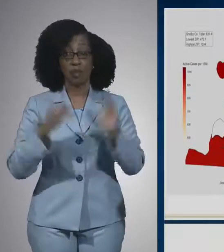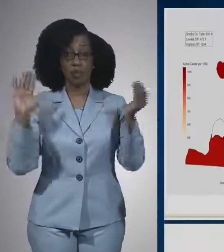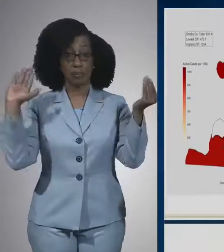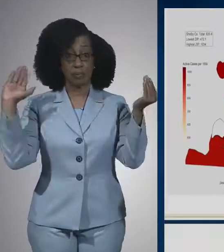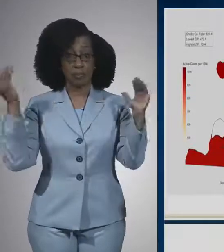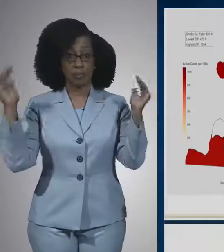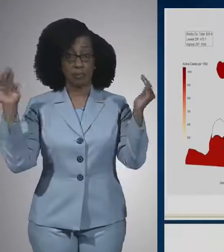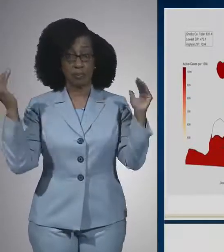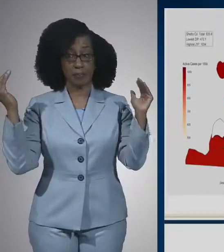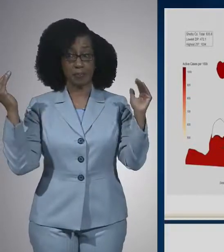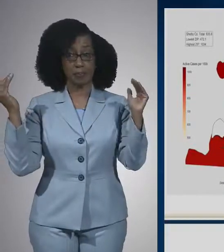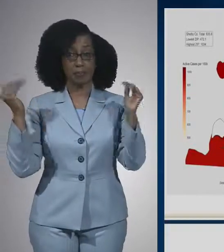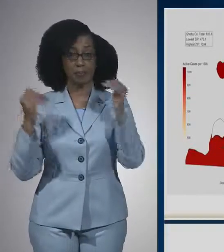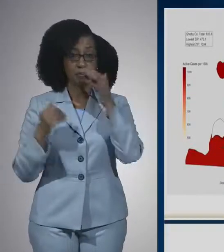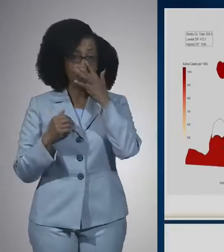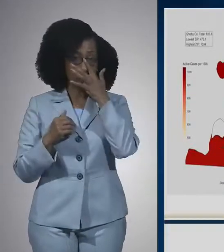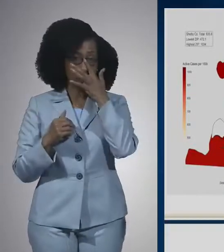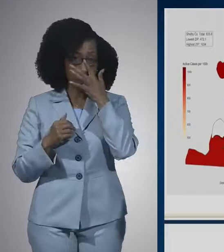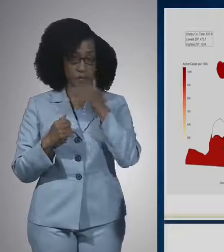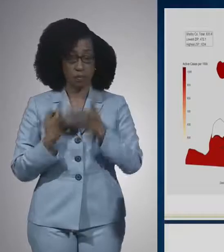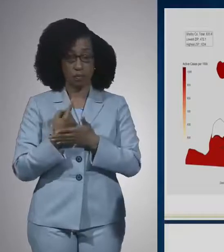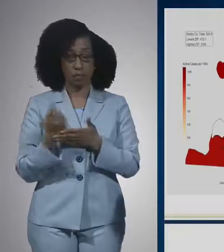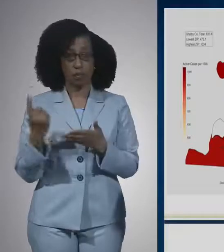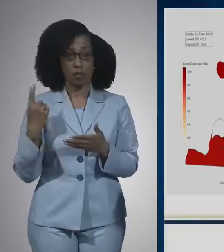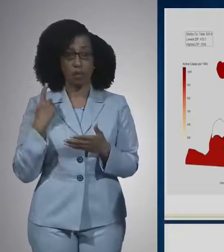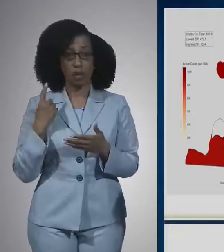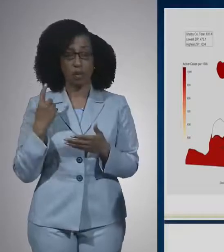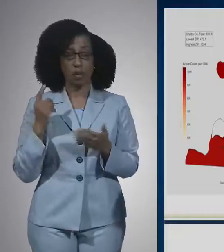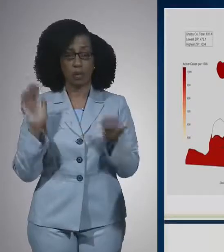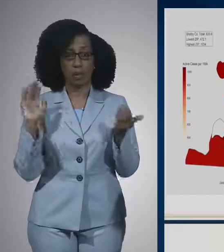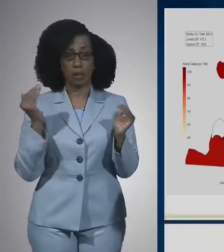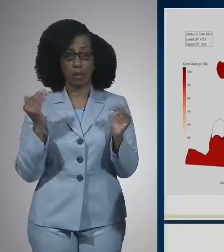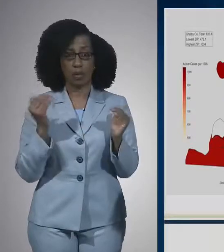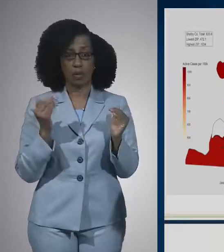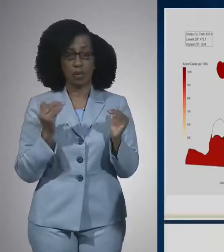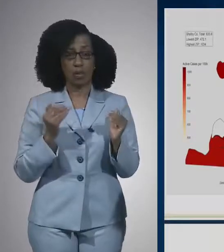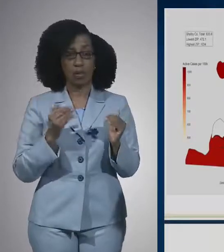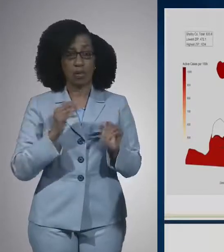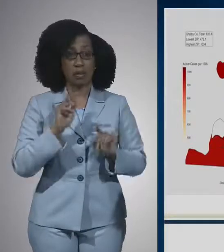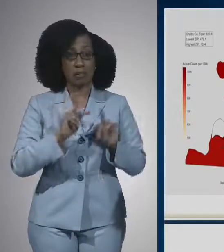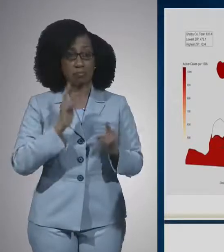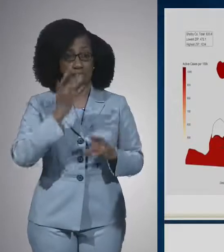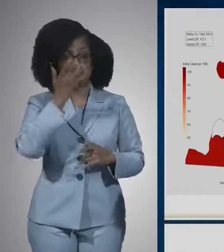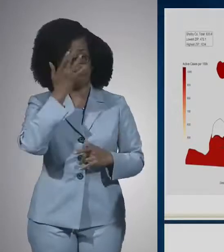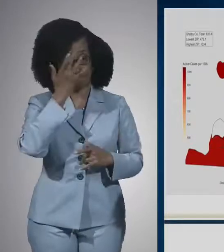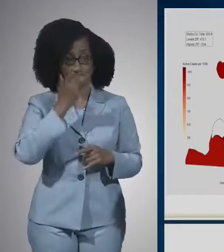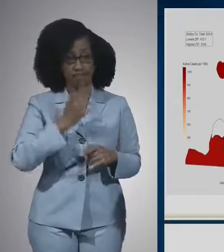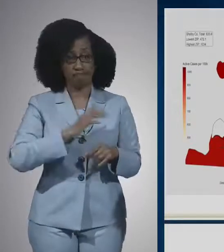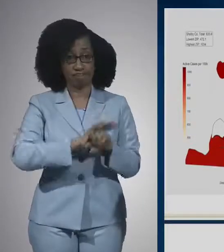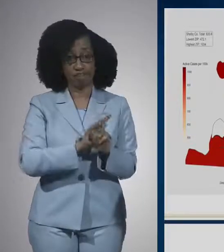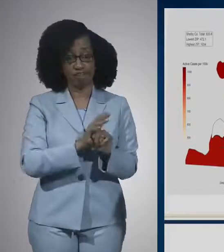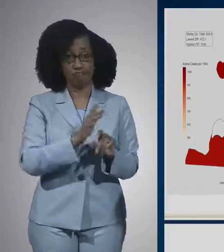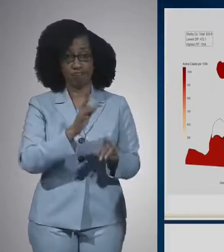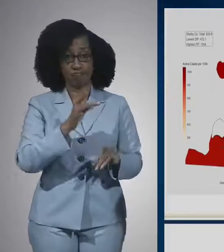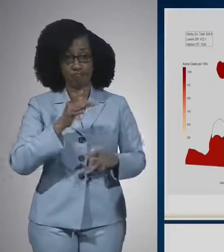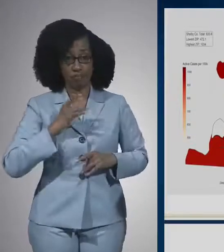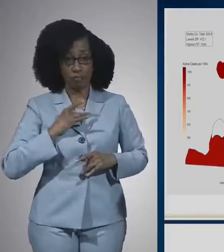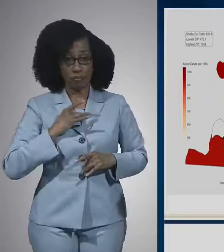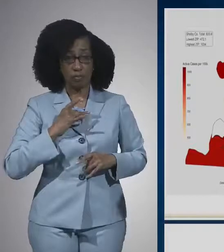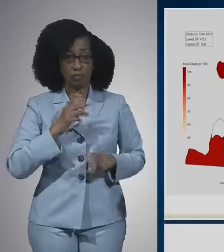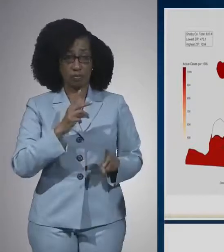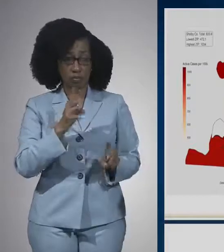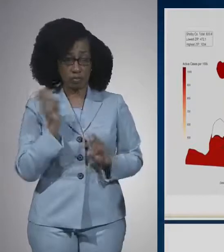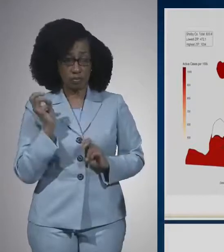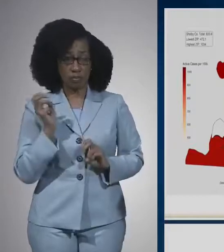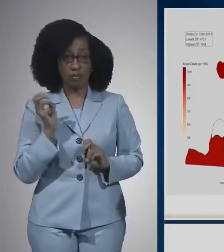comparison similar to last week of the active cases on the left by zip code, and then the percent